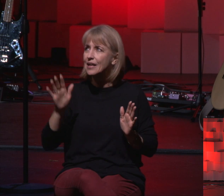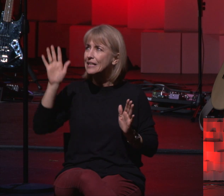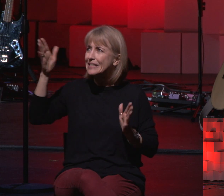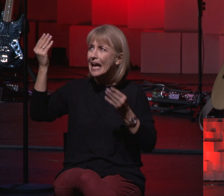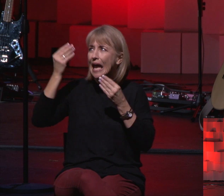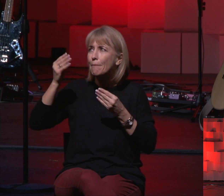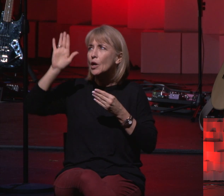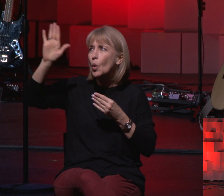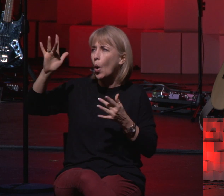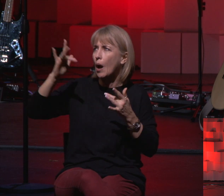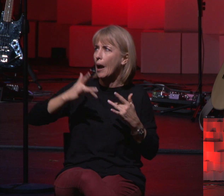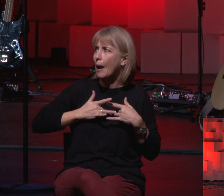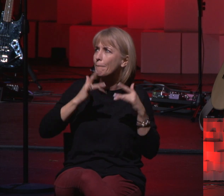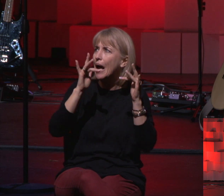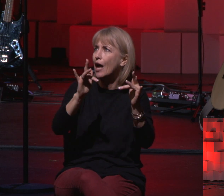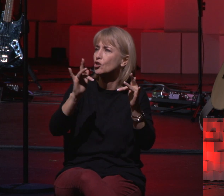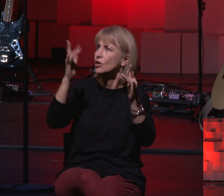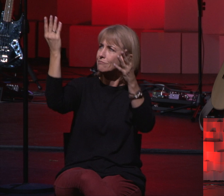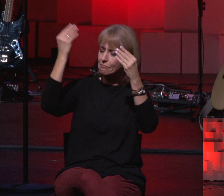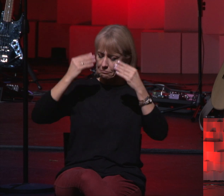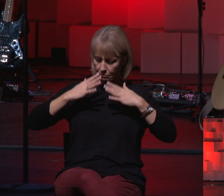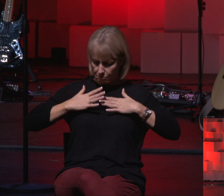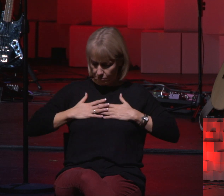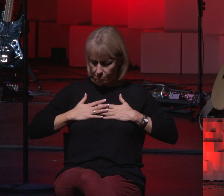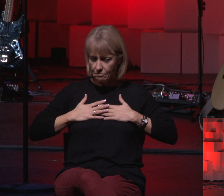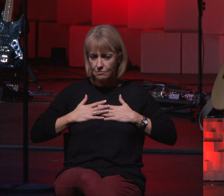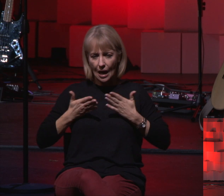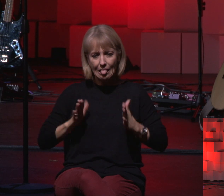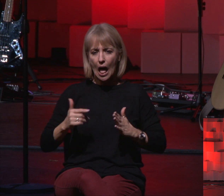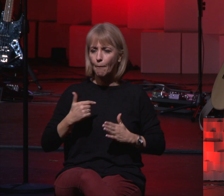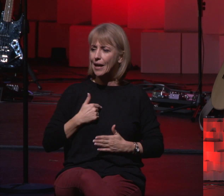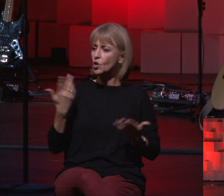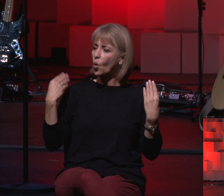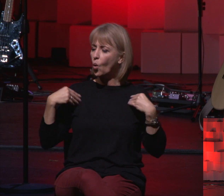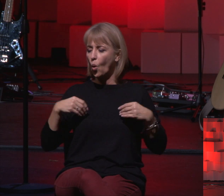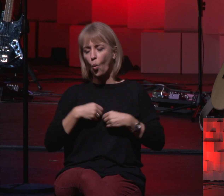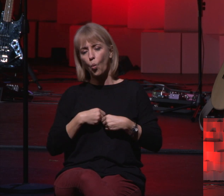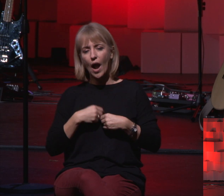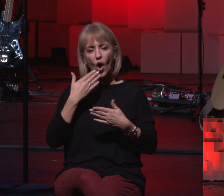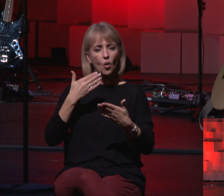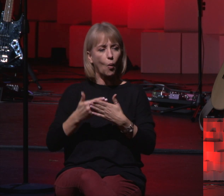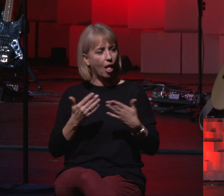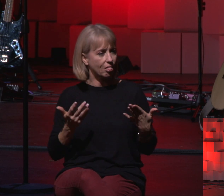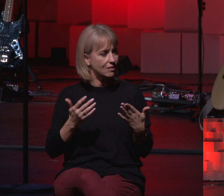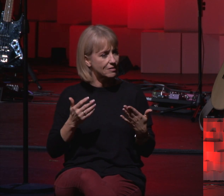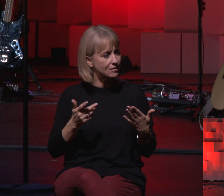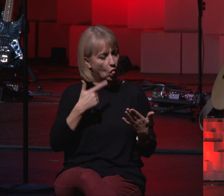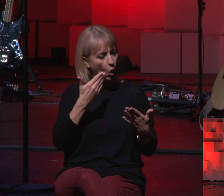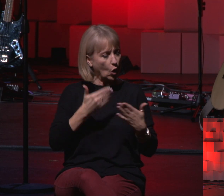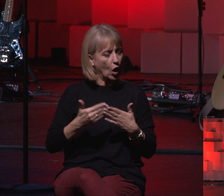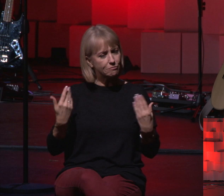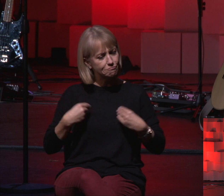compassion today. And help me to wear it well. Because it's God's compassion you're wearing. Not just